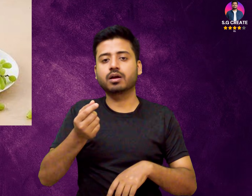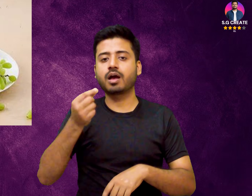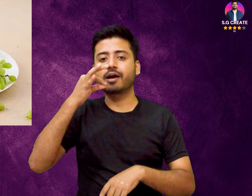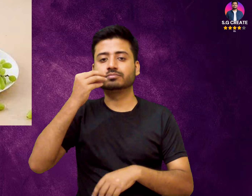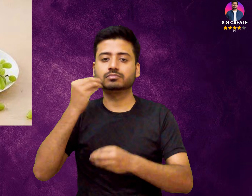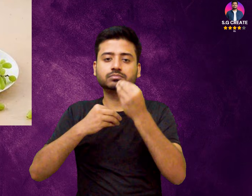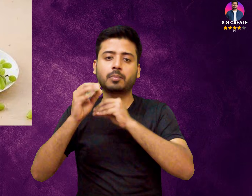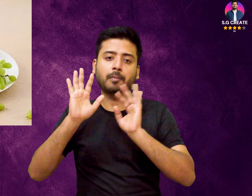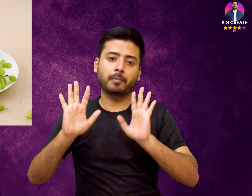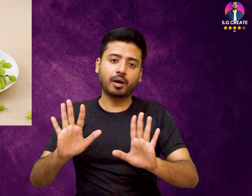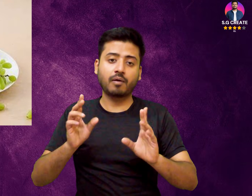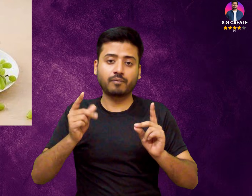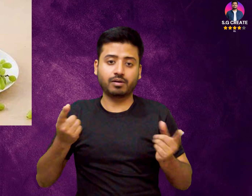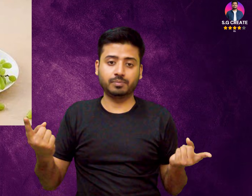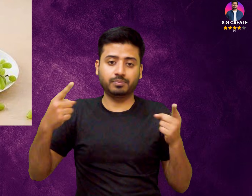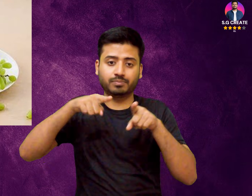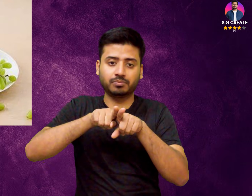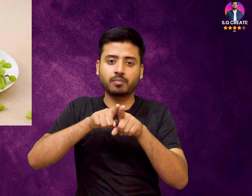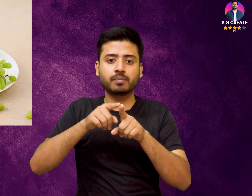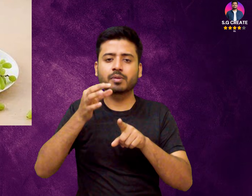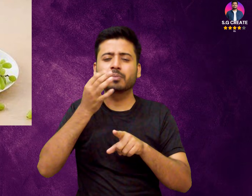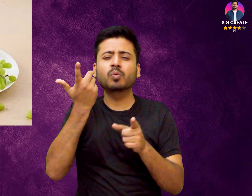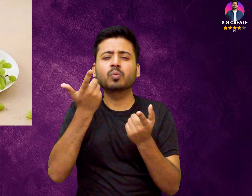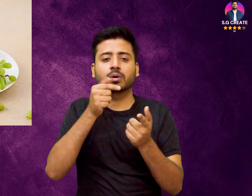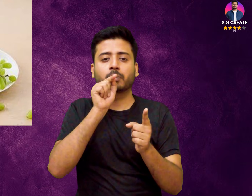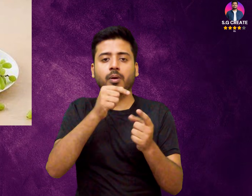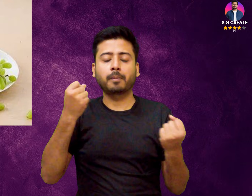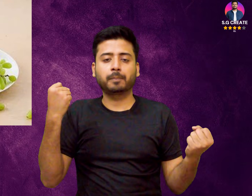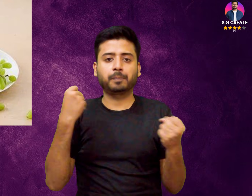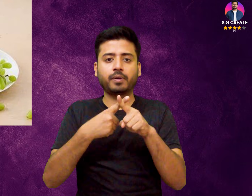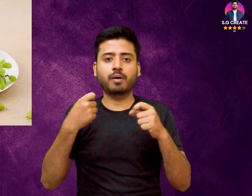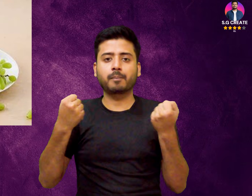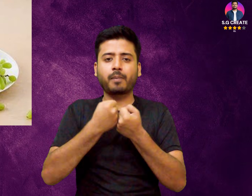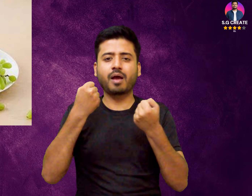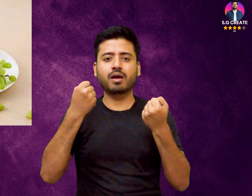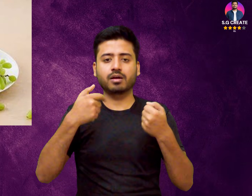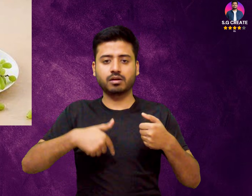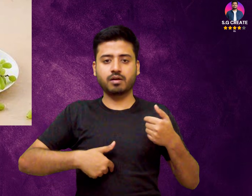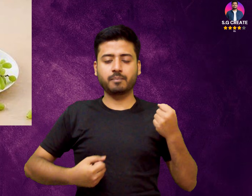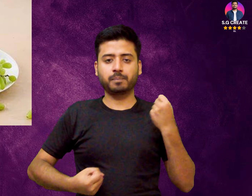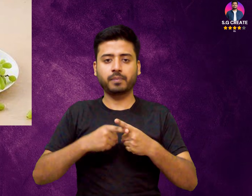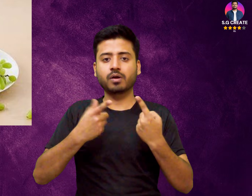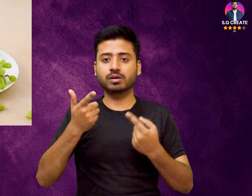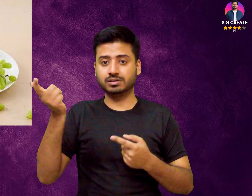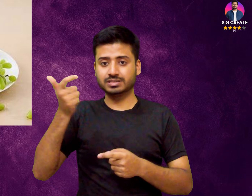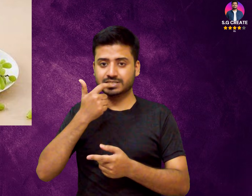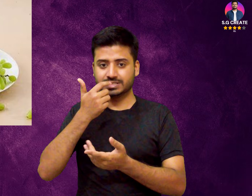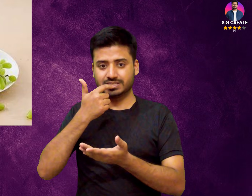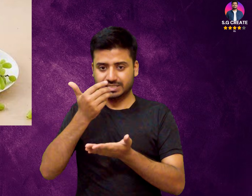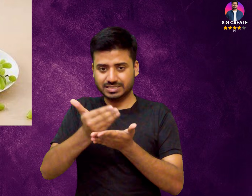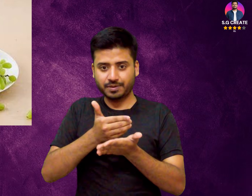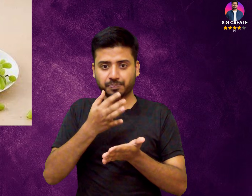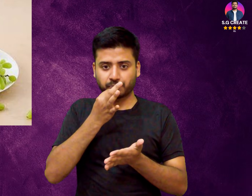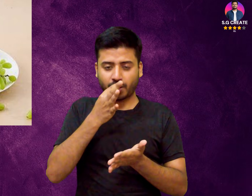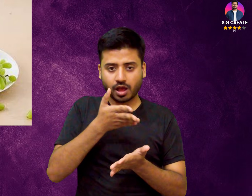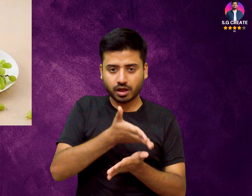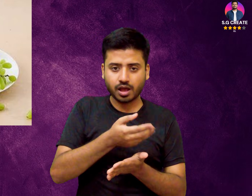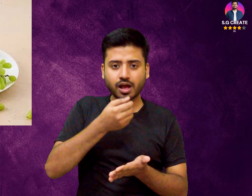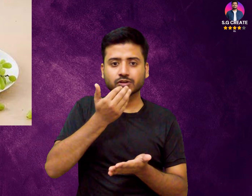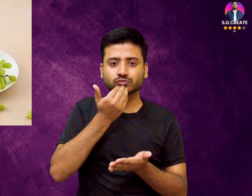sickness? Fever. There is no direct scientific evidence that this combination causes fever. Colds or cough. If you are already